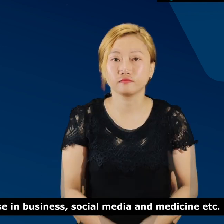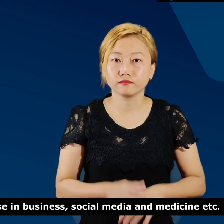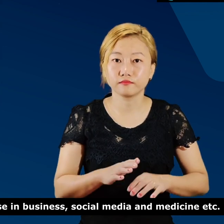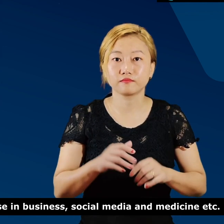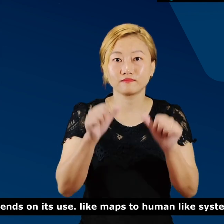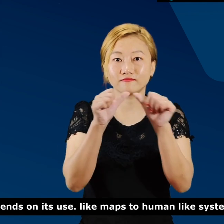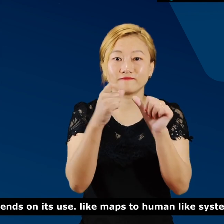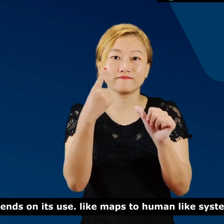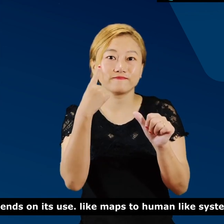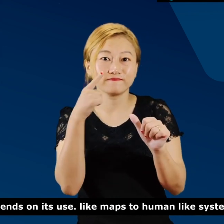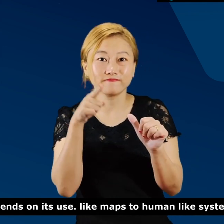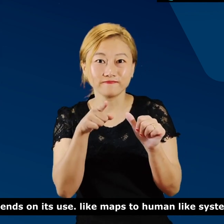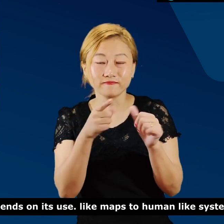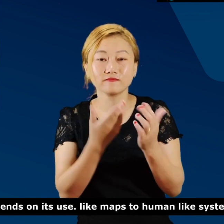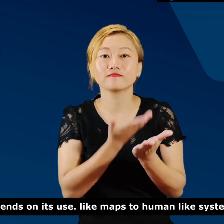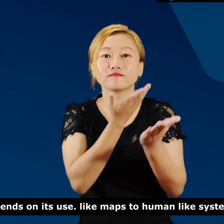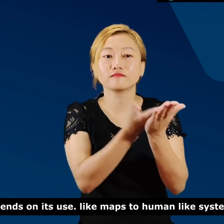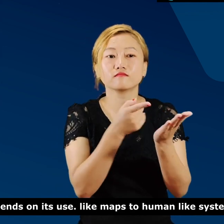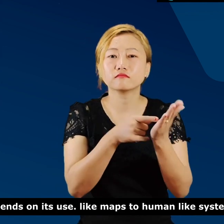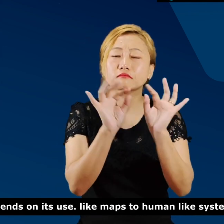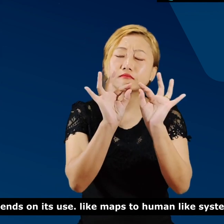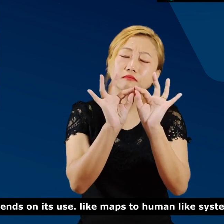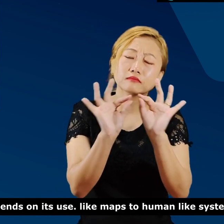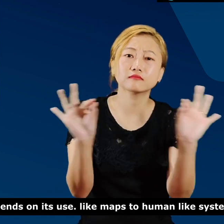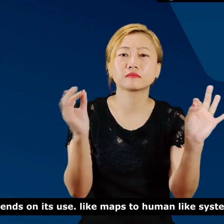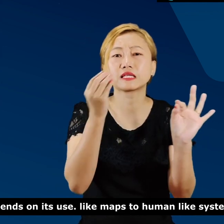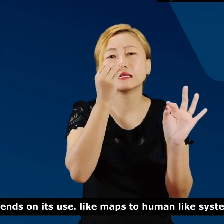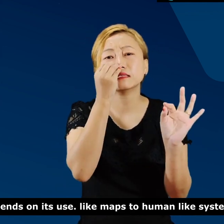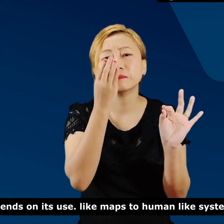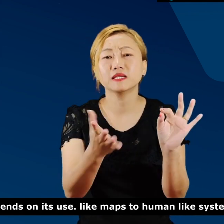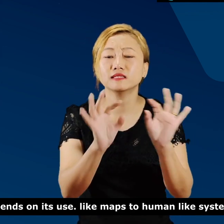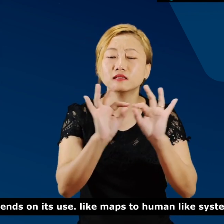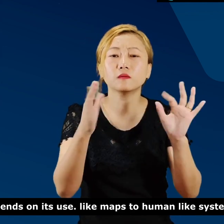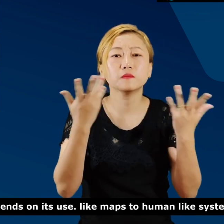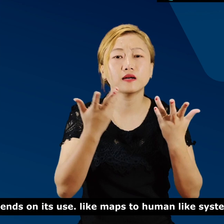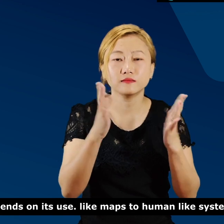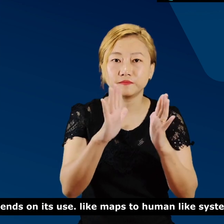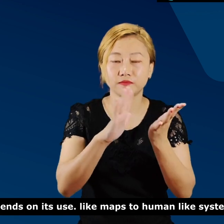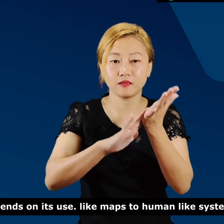Its complexity also depends on its use. Like maps to human-like systems,